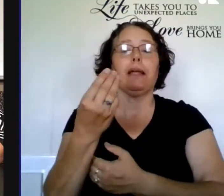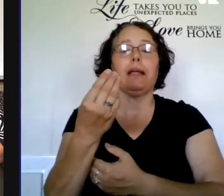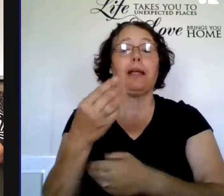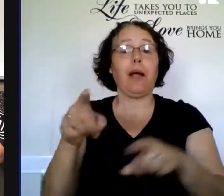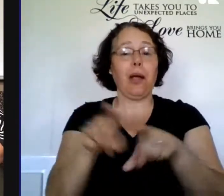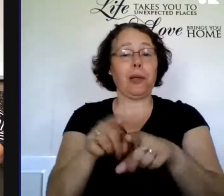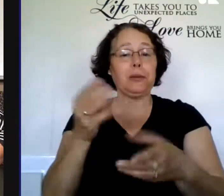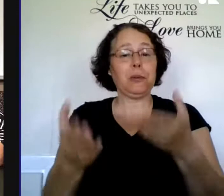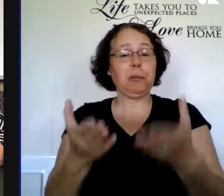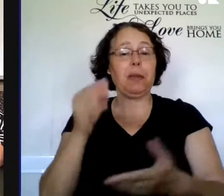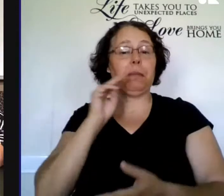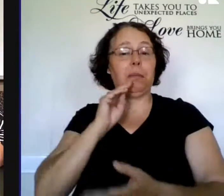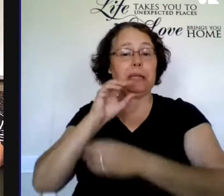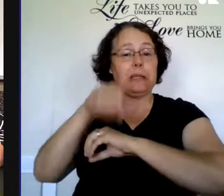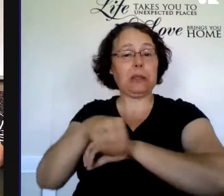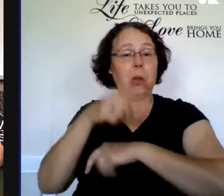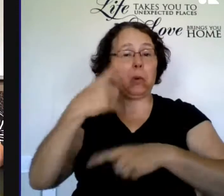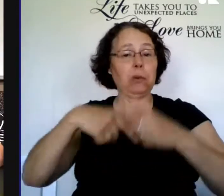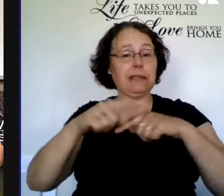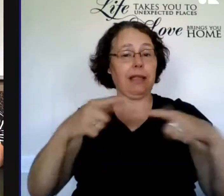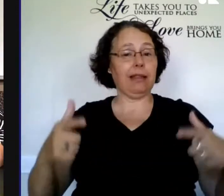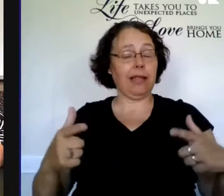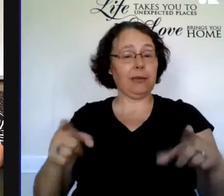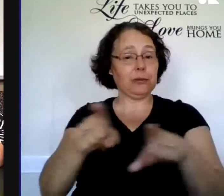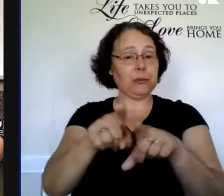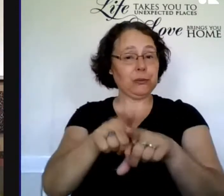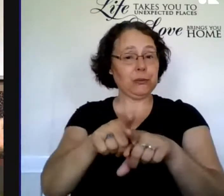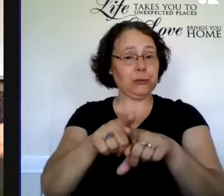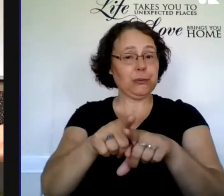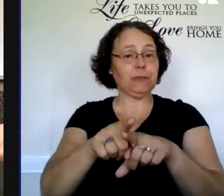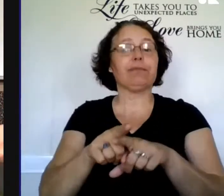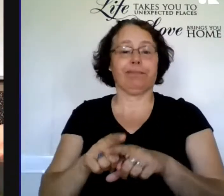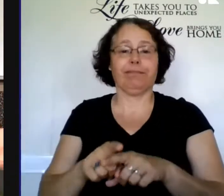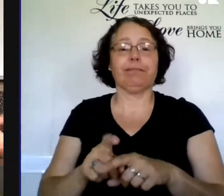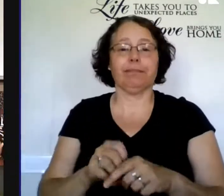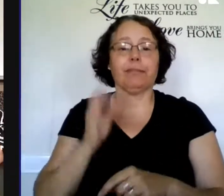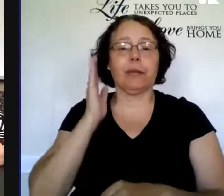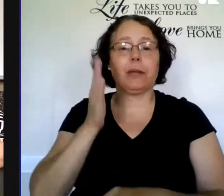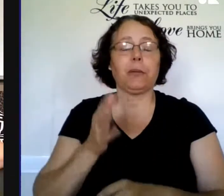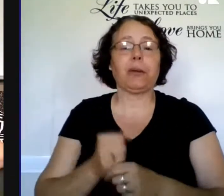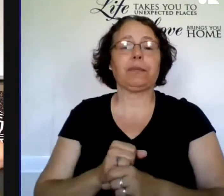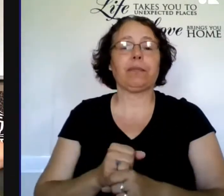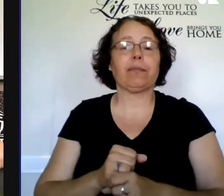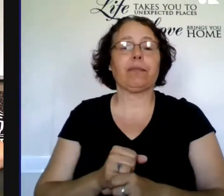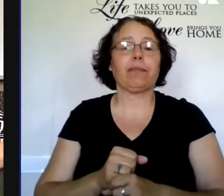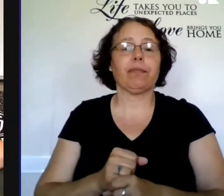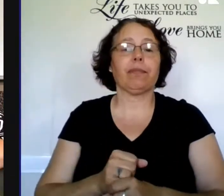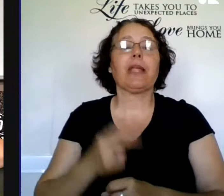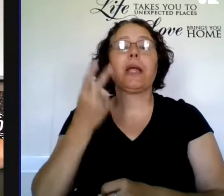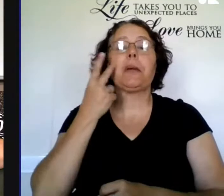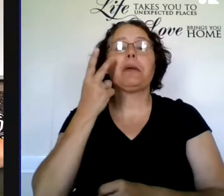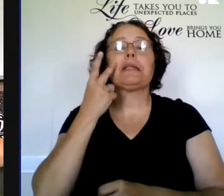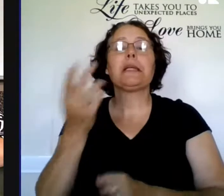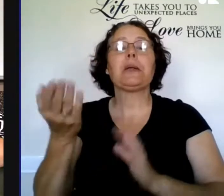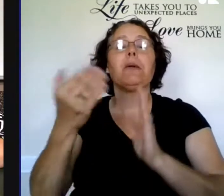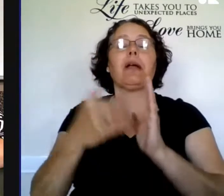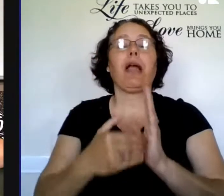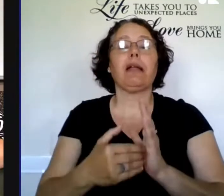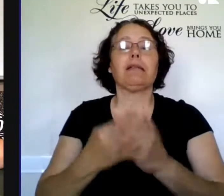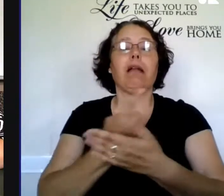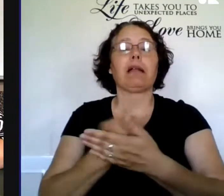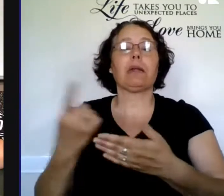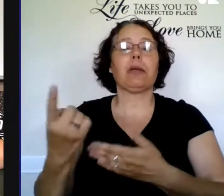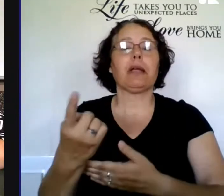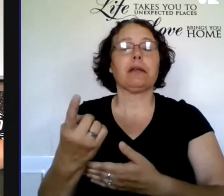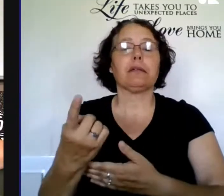too. And we'll see you and we'll be able to share story time with you. If you want to